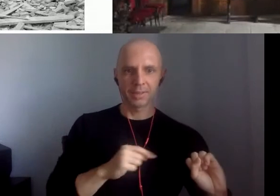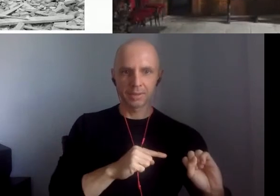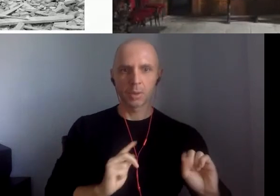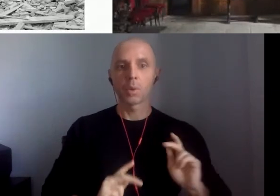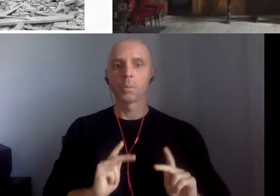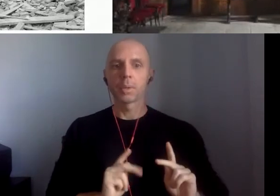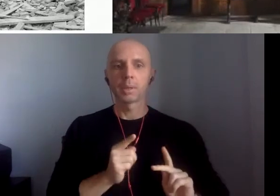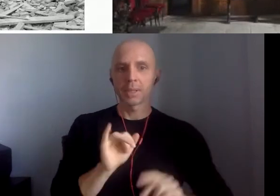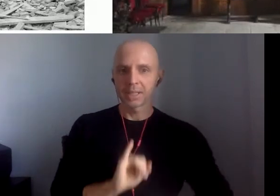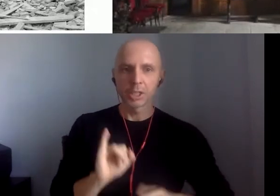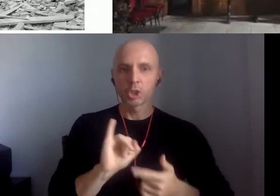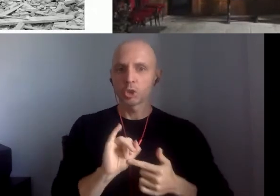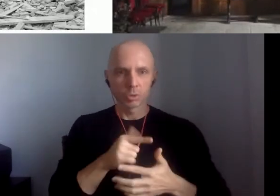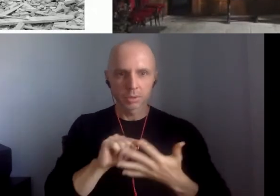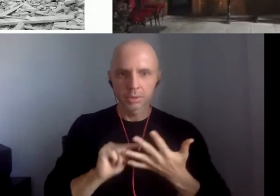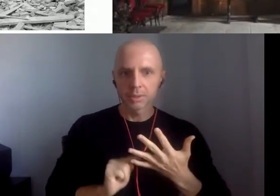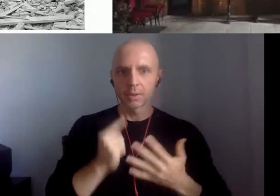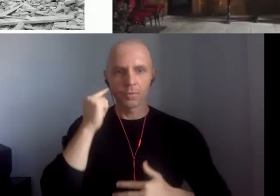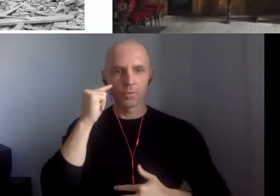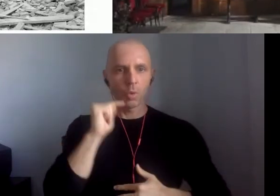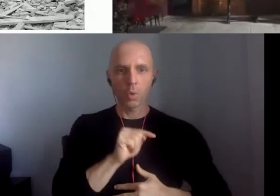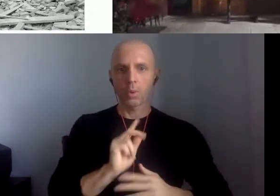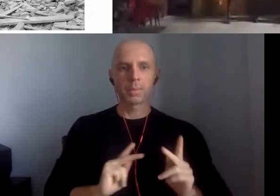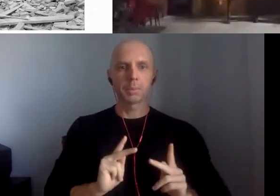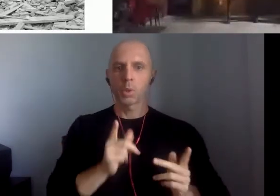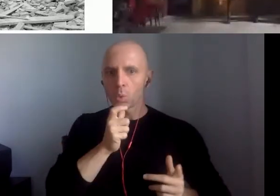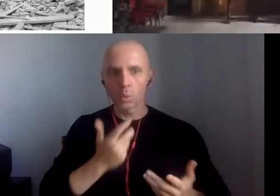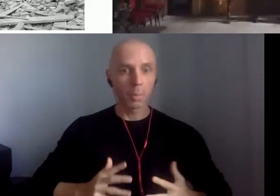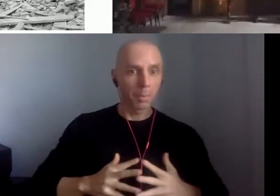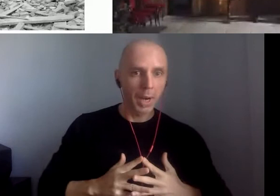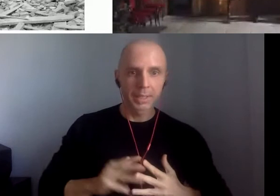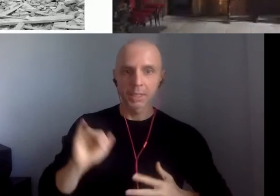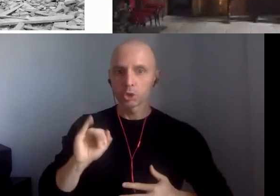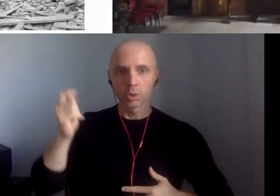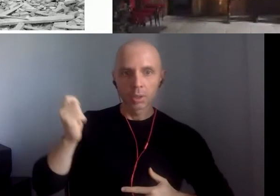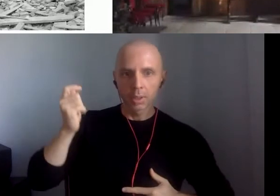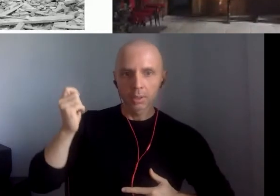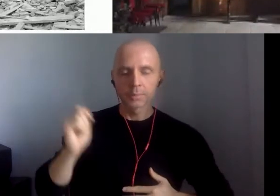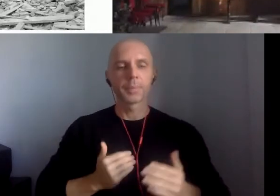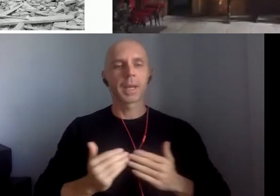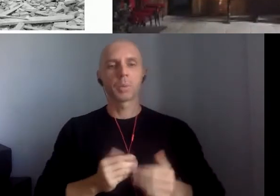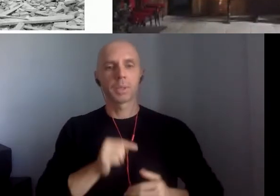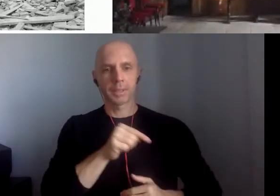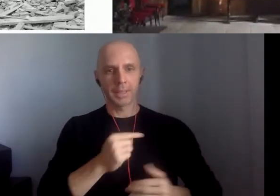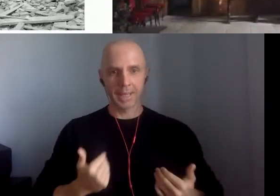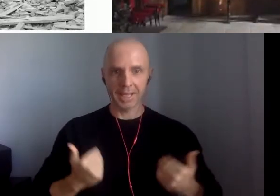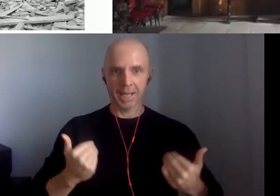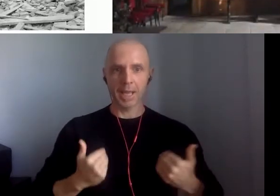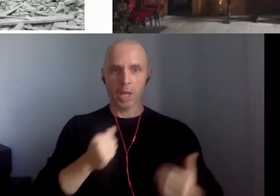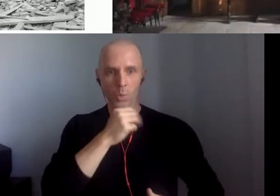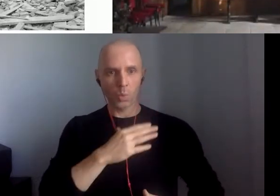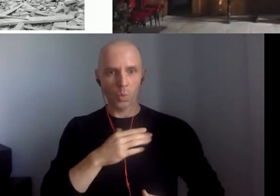when they were pregnant and all that kind of thing as well. So the castle during World War II was actually populated by mainly young women who were working as